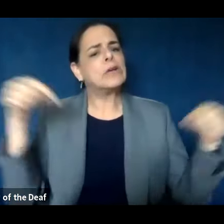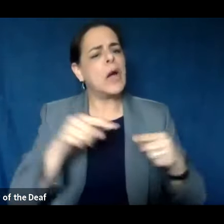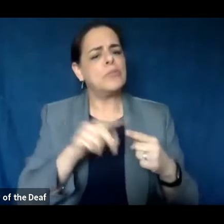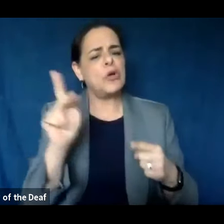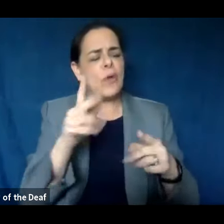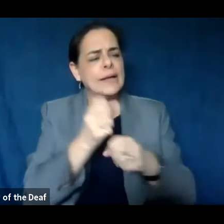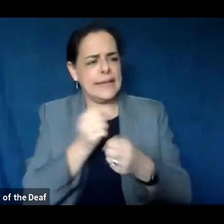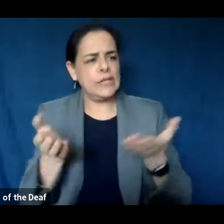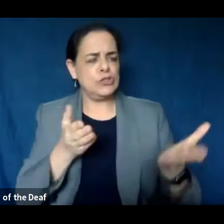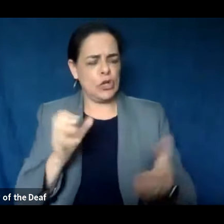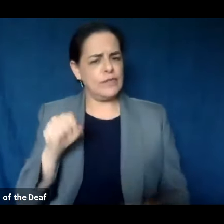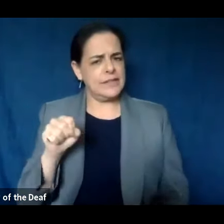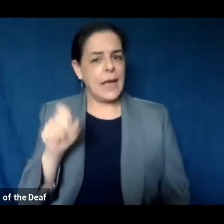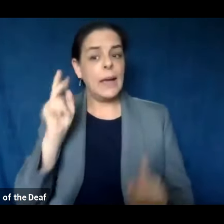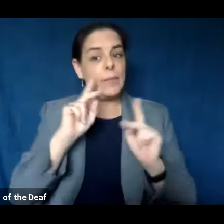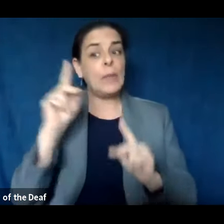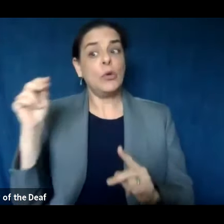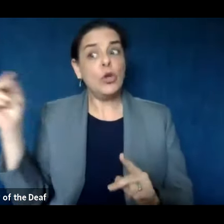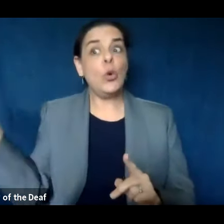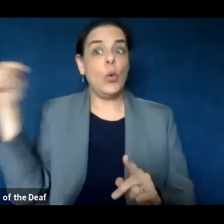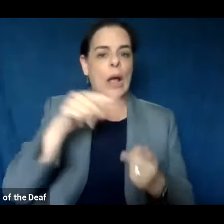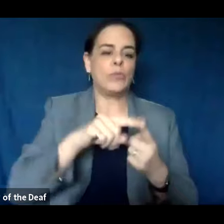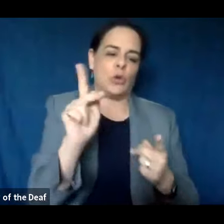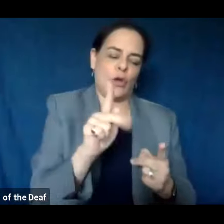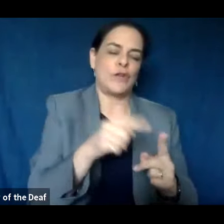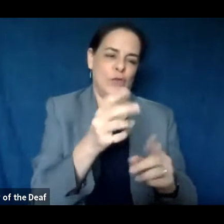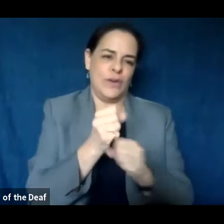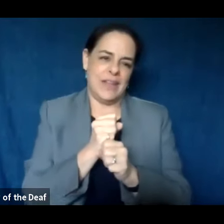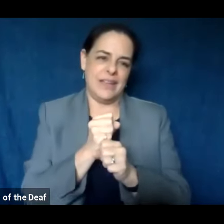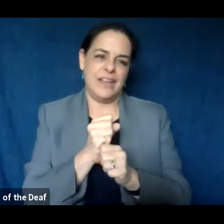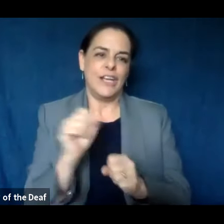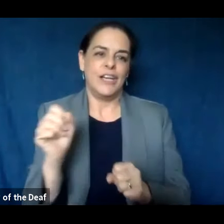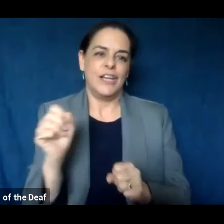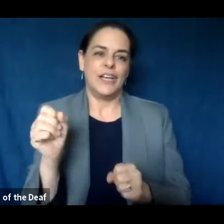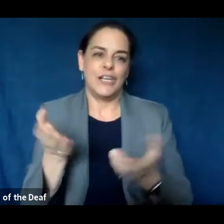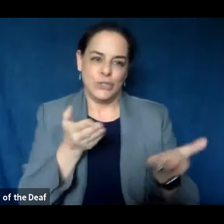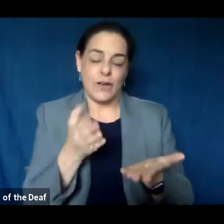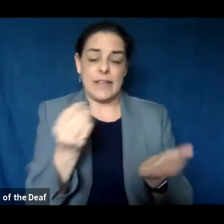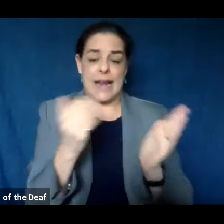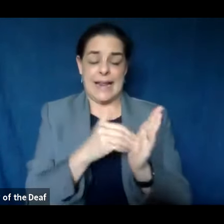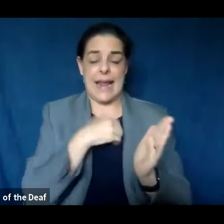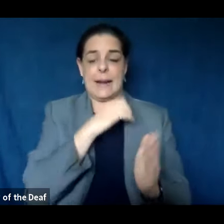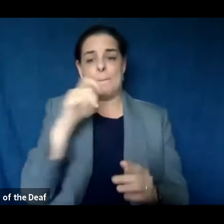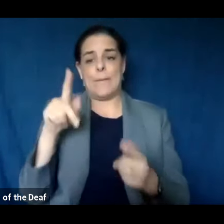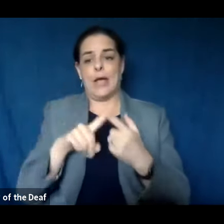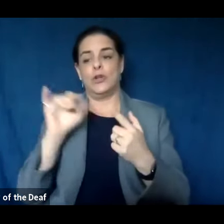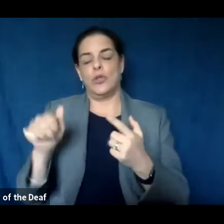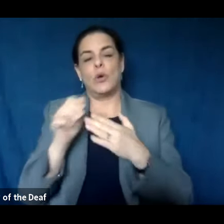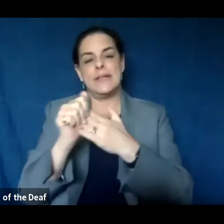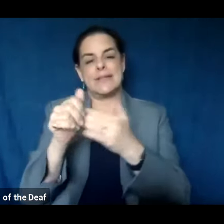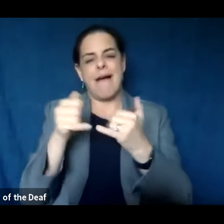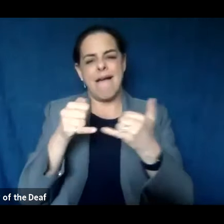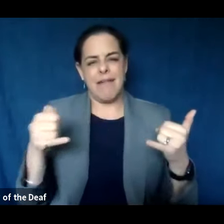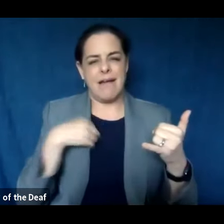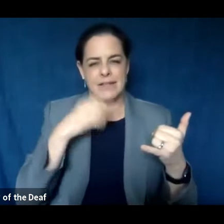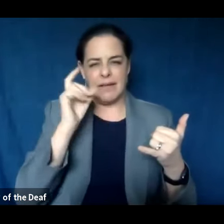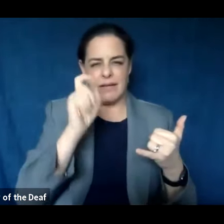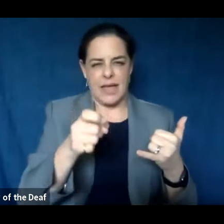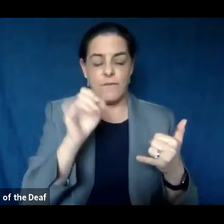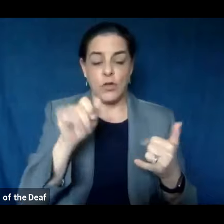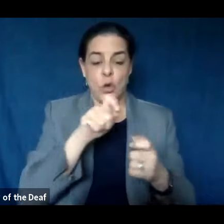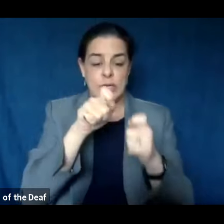receive services. People do travel to Knox County to receive services. And again, I'll go back to the guidance that we provided that